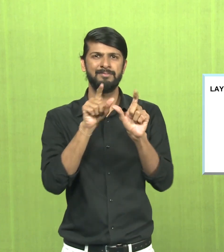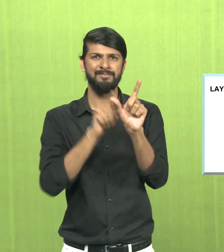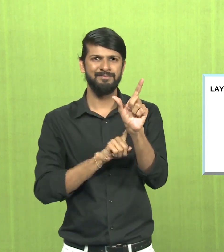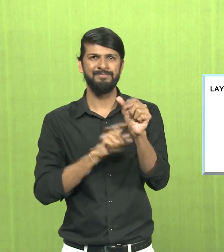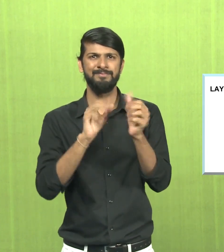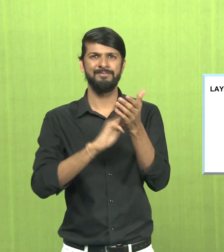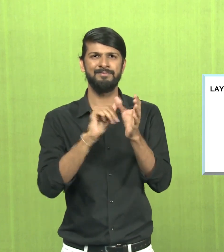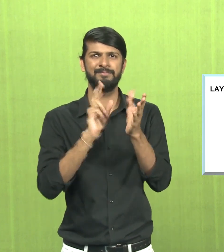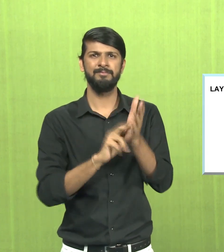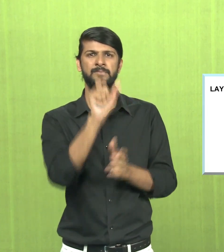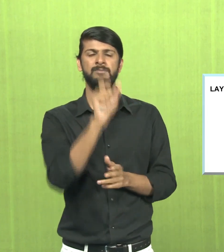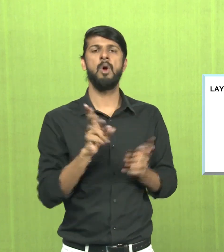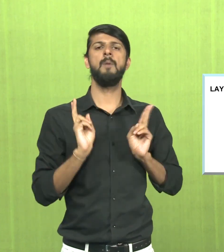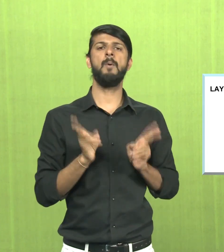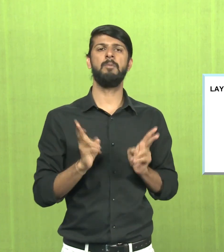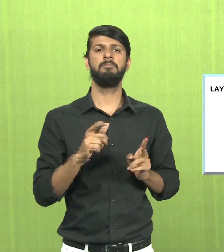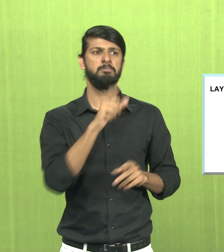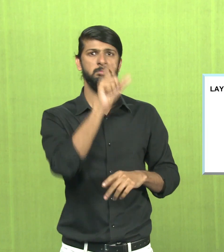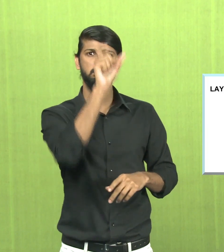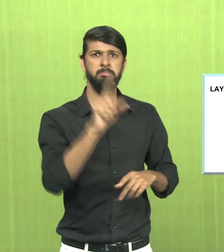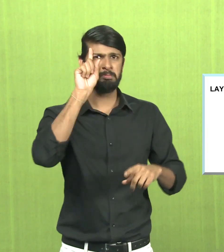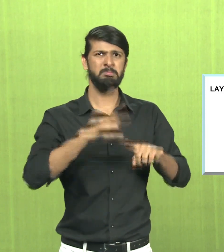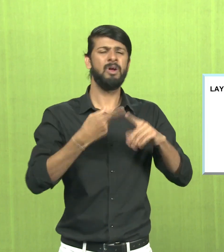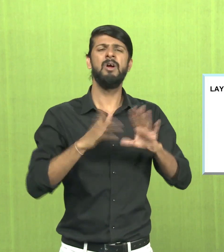Layman means a common or an ordinary person.